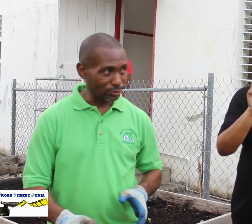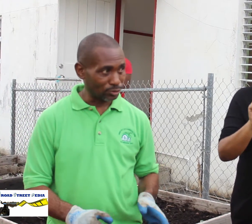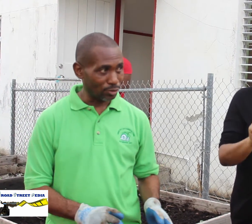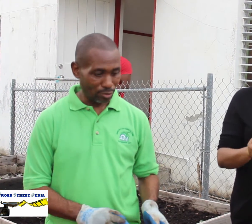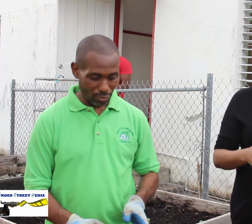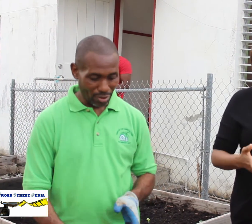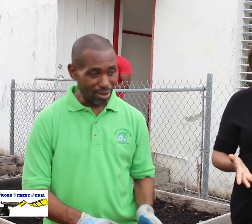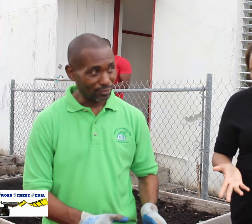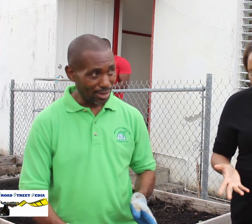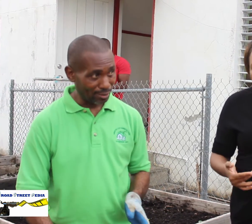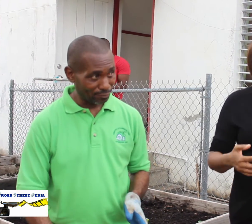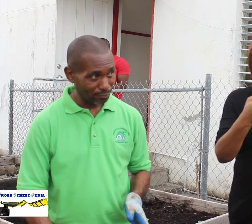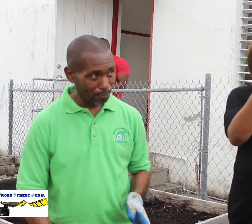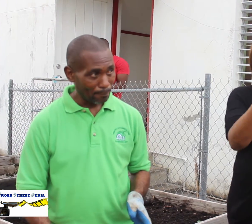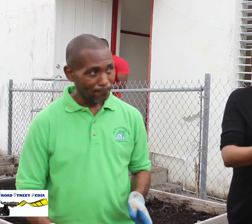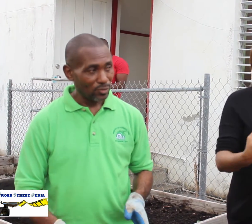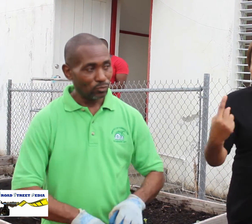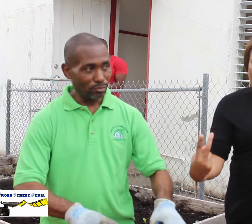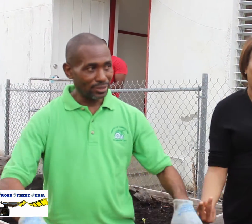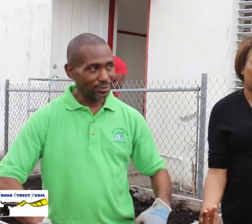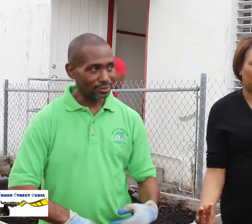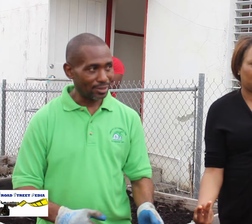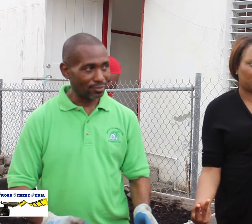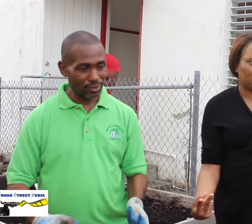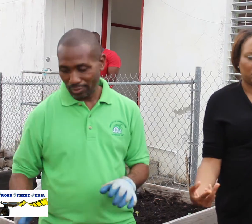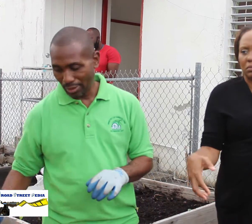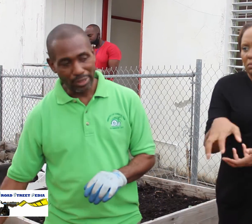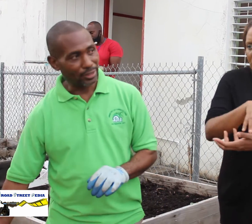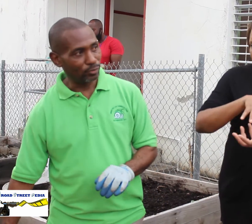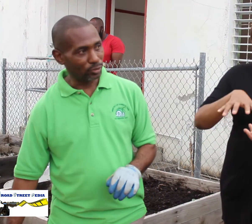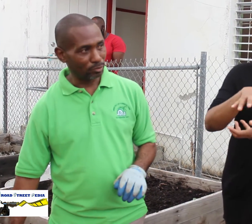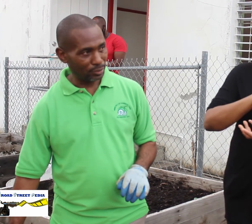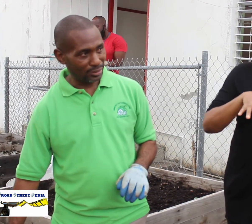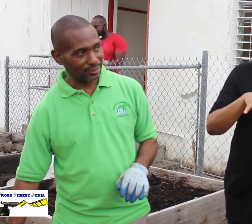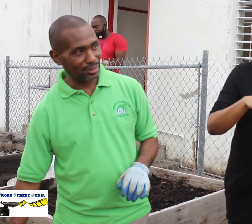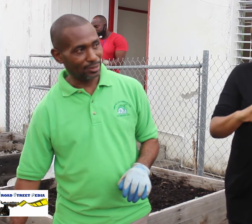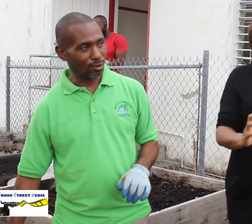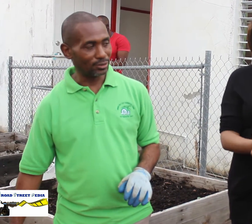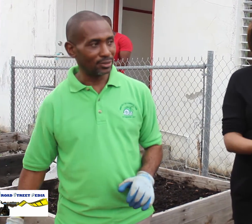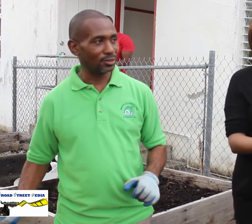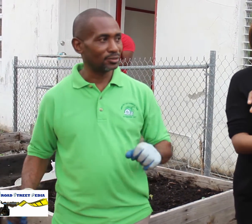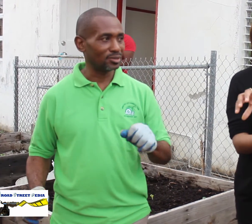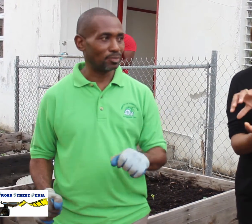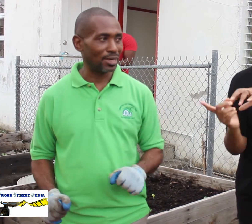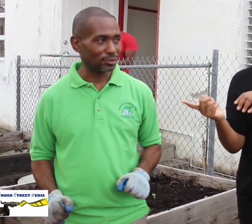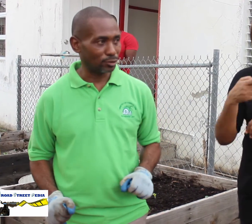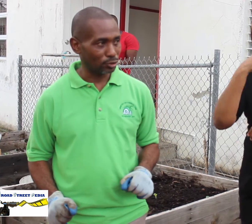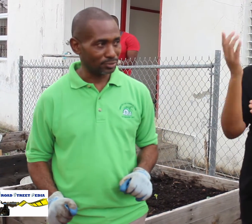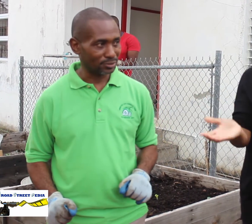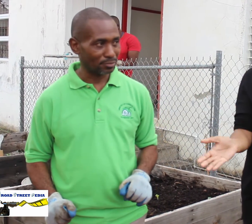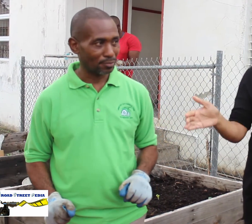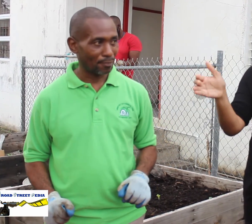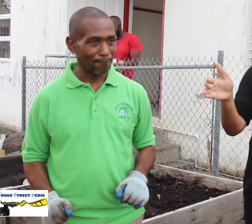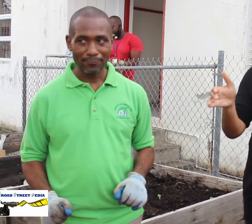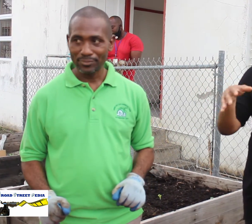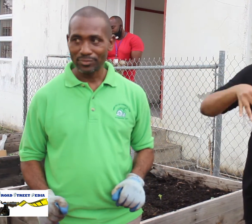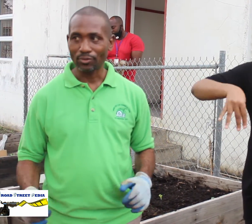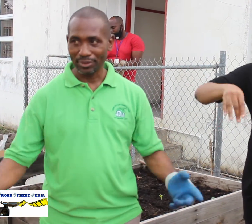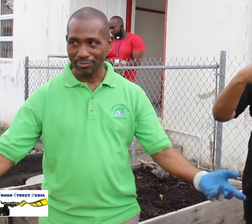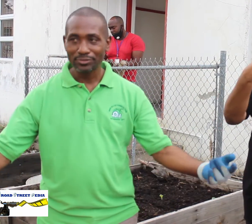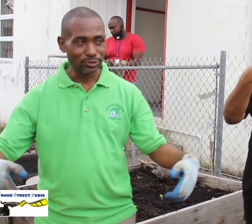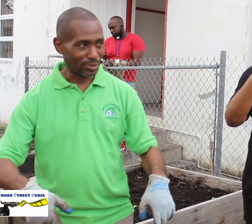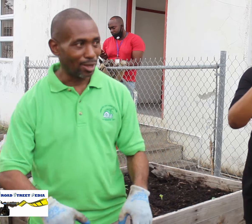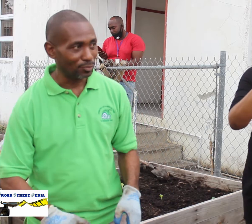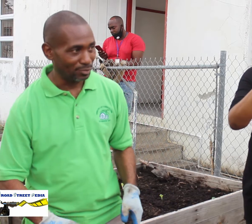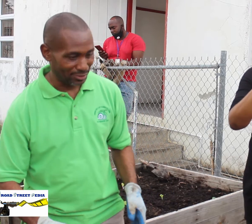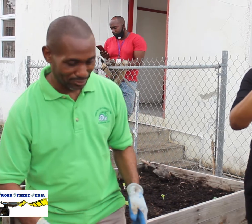a ratio of half and half. We mix it together and then we're going to place it in a container to plant some herbs.